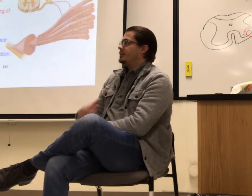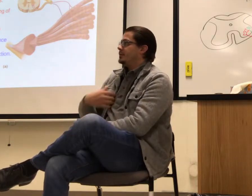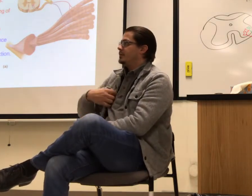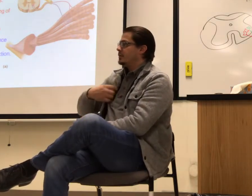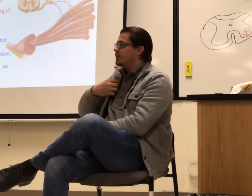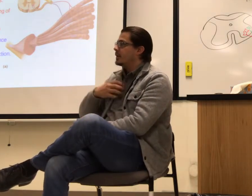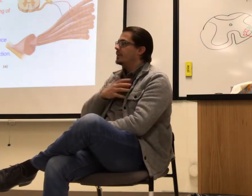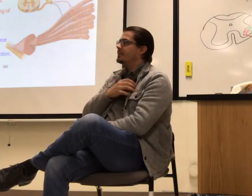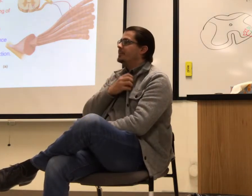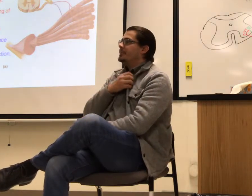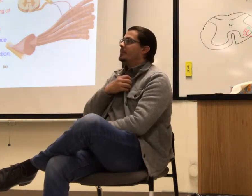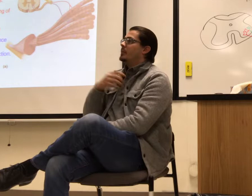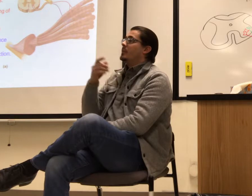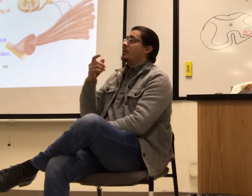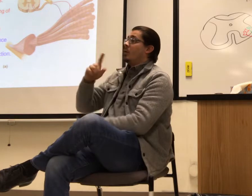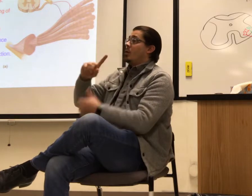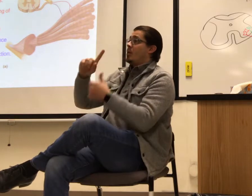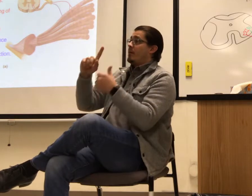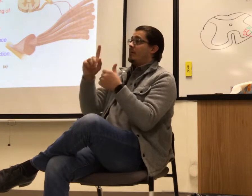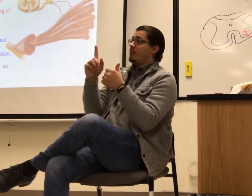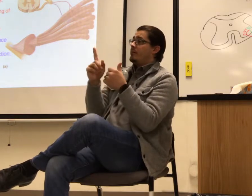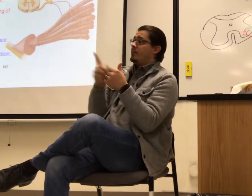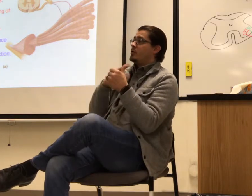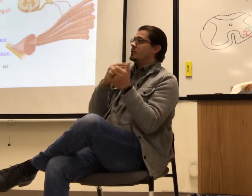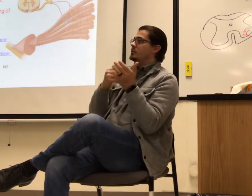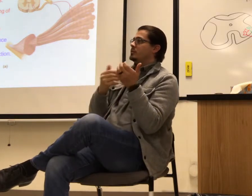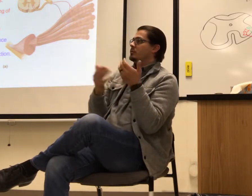And most frequently.